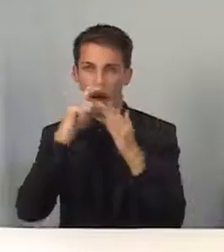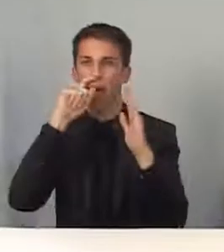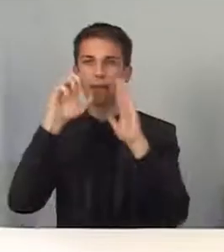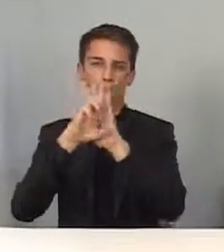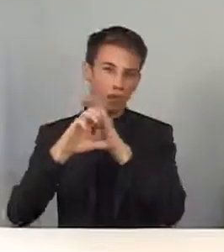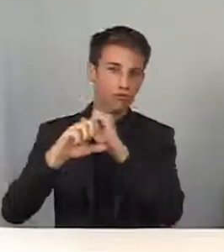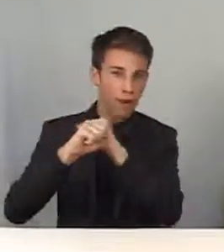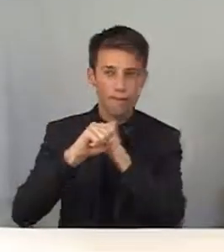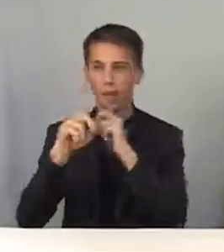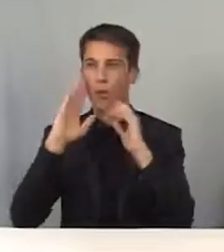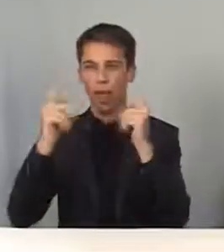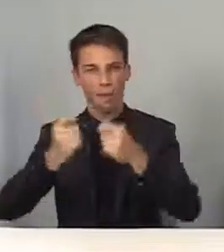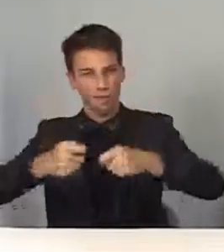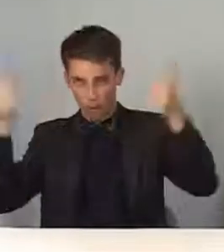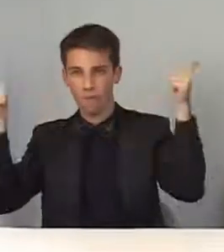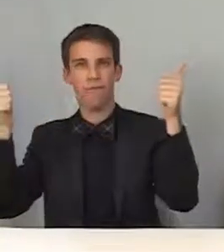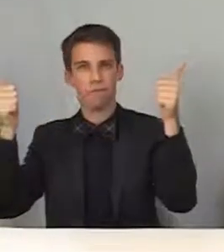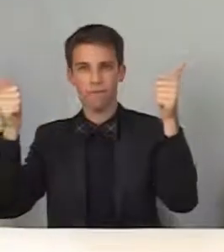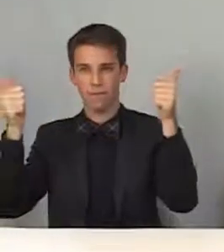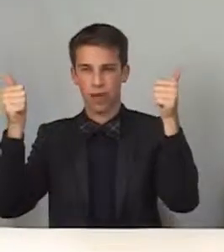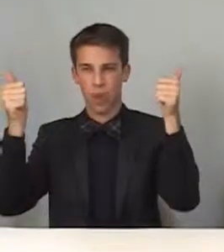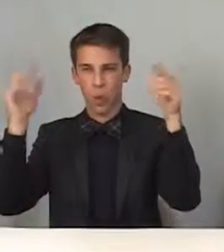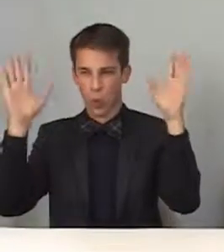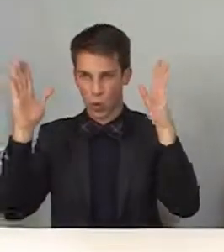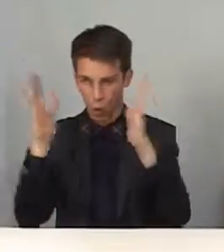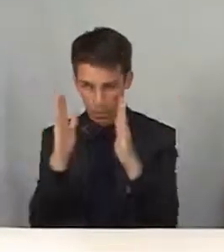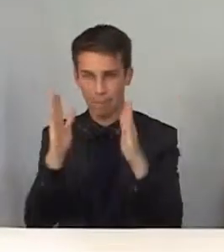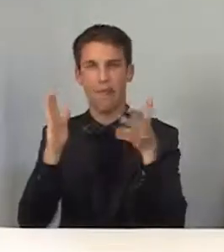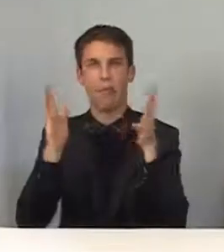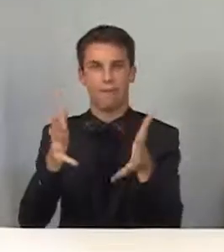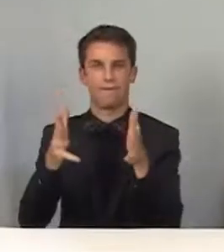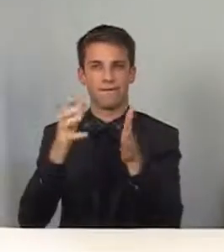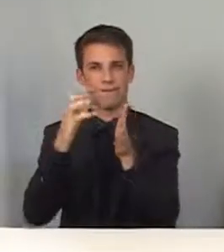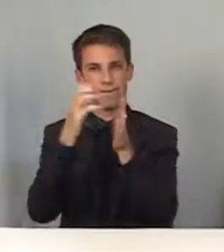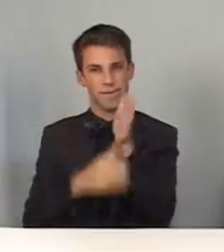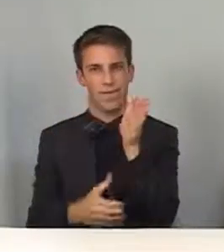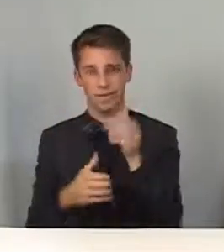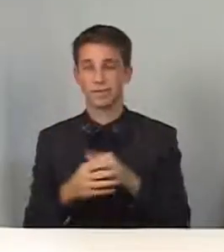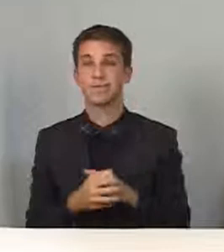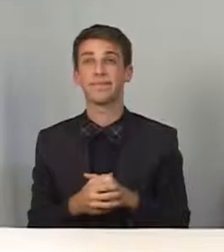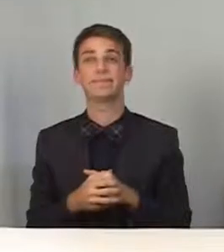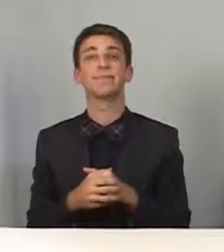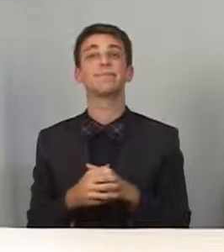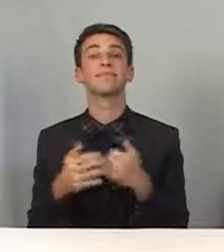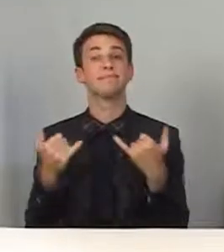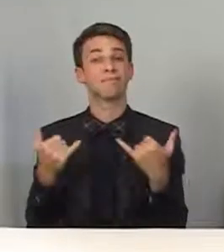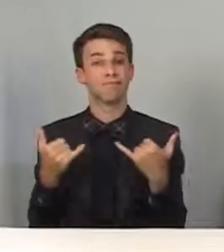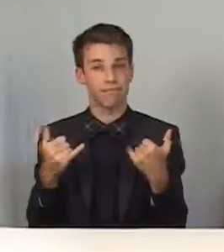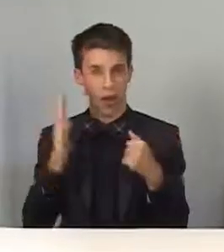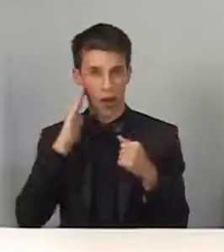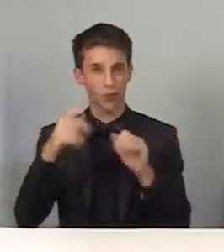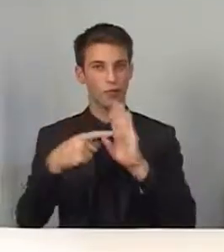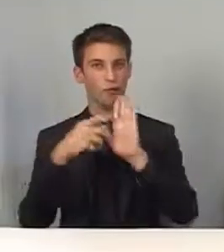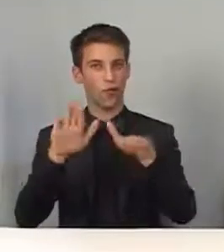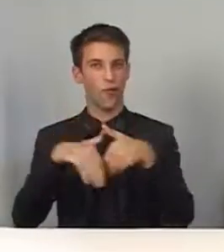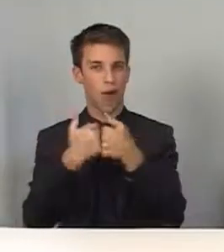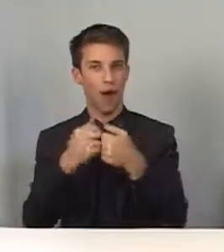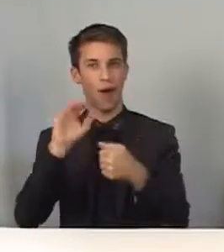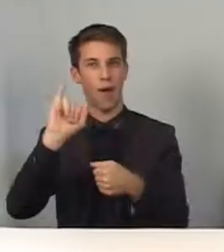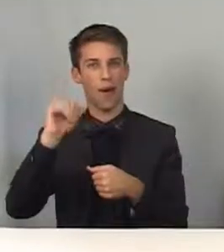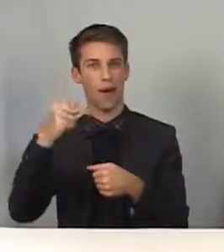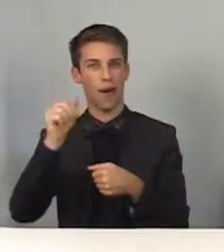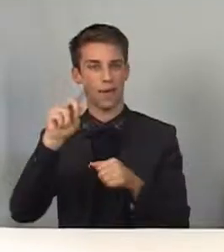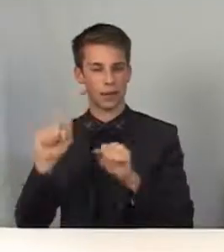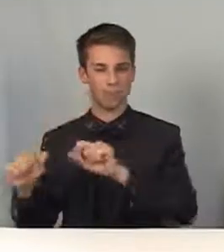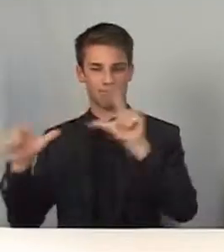on those lines. Now we'll show you a live demo of using Safari Reader on an iPad.